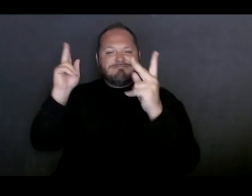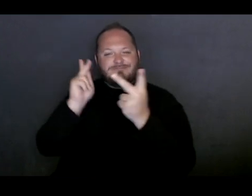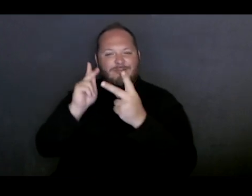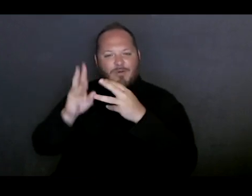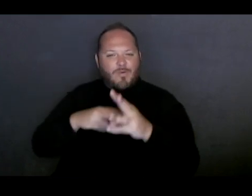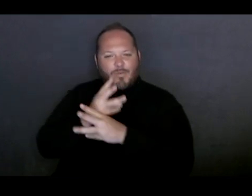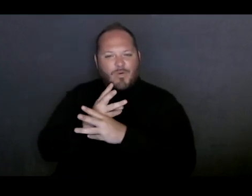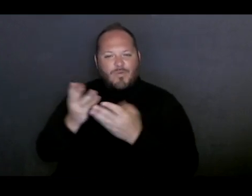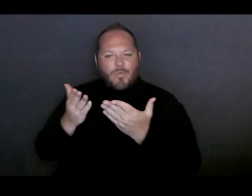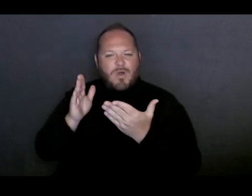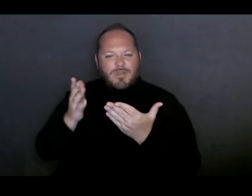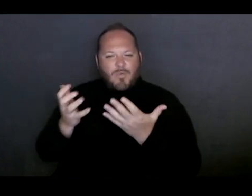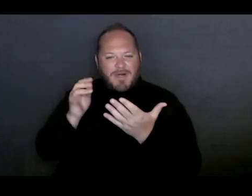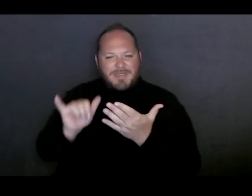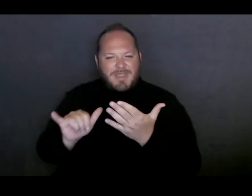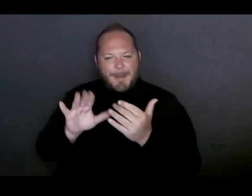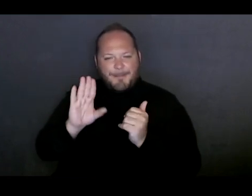ask?